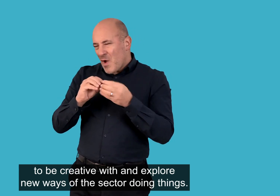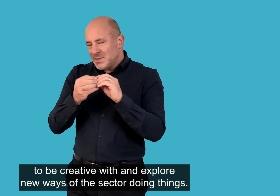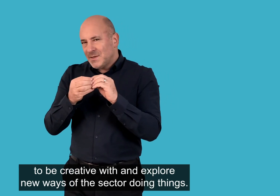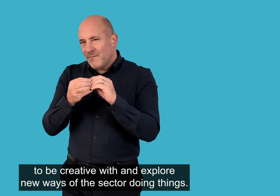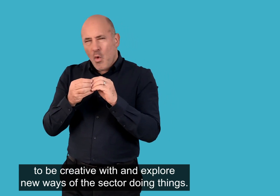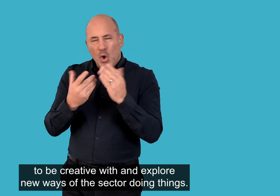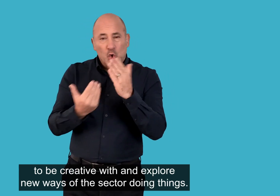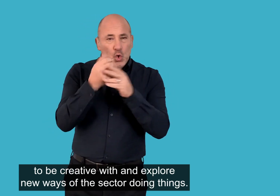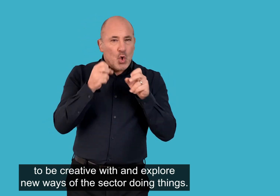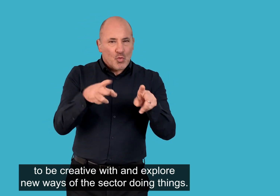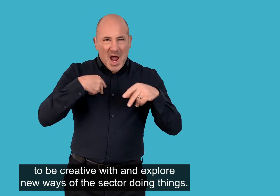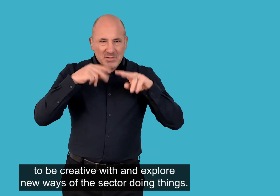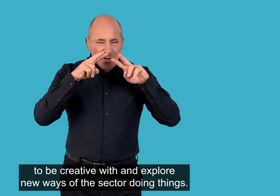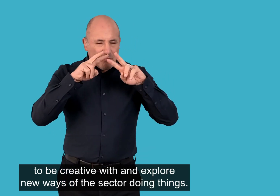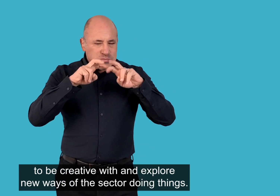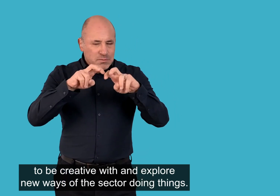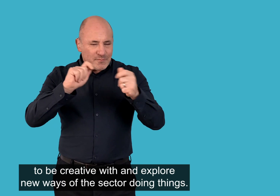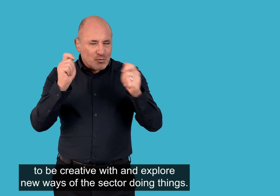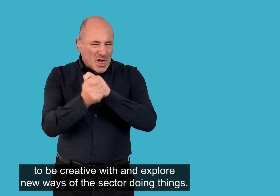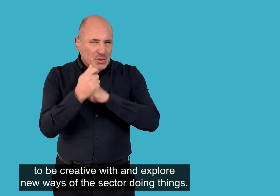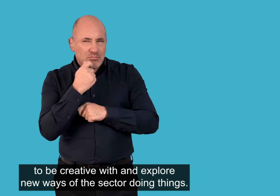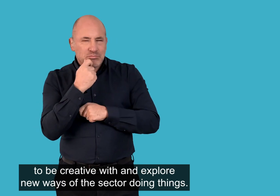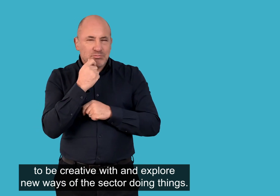ways of the sector doing things.